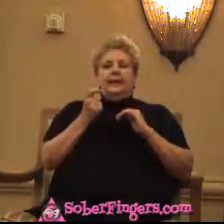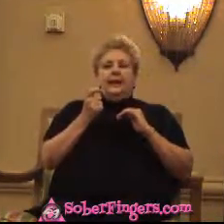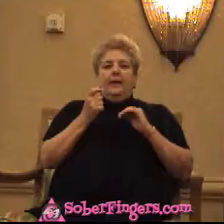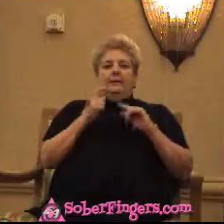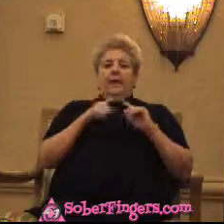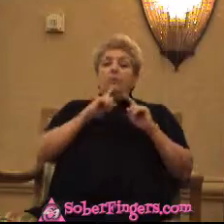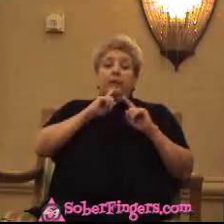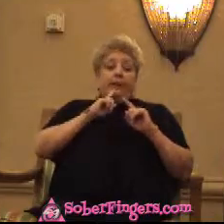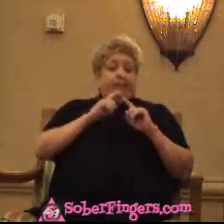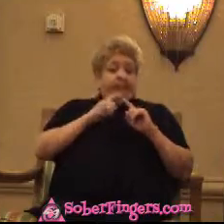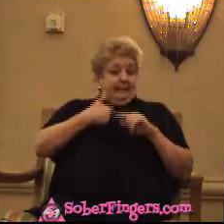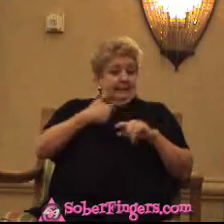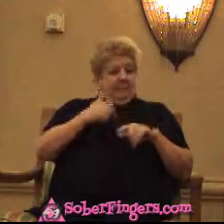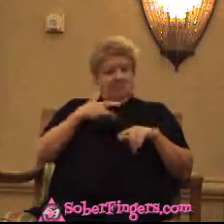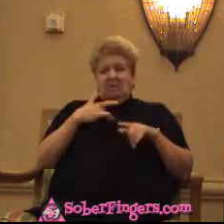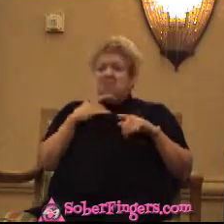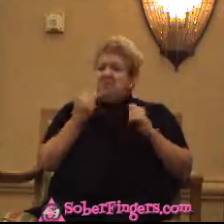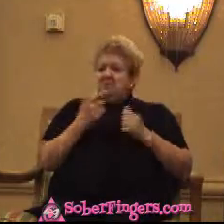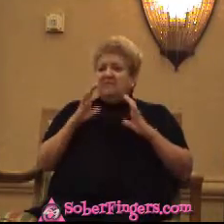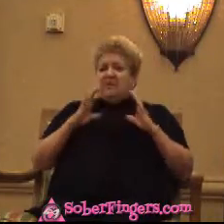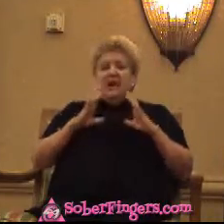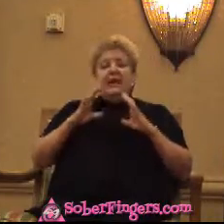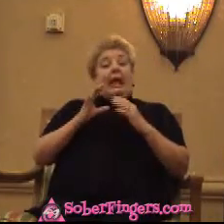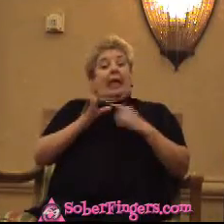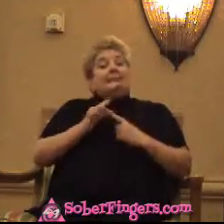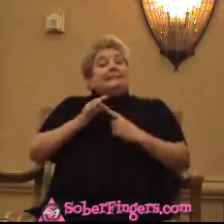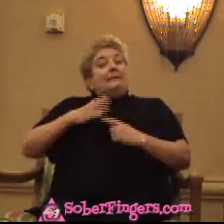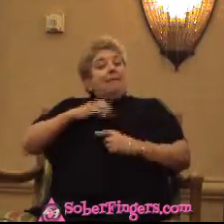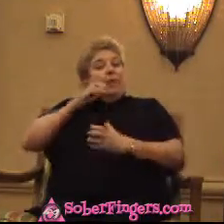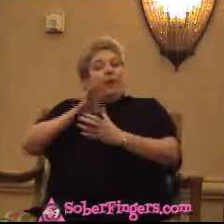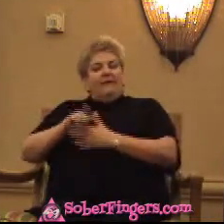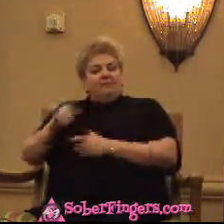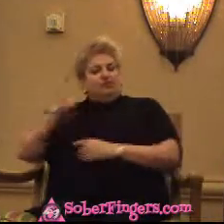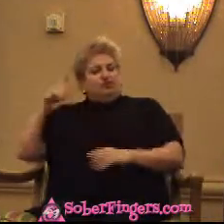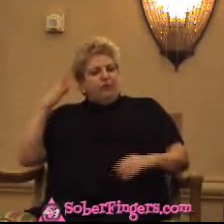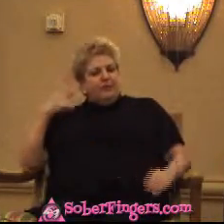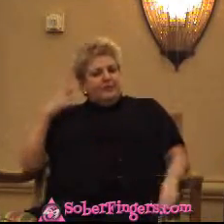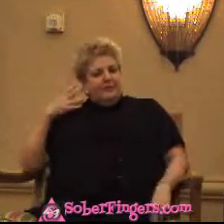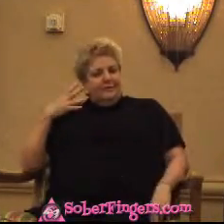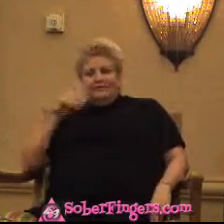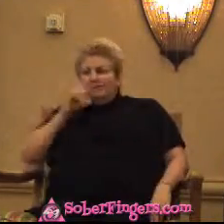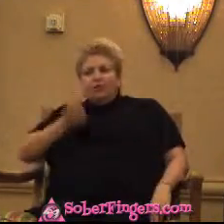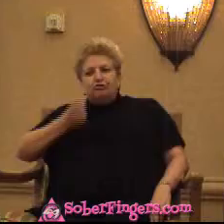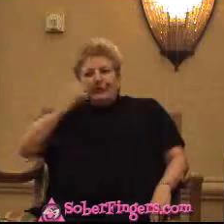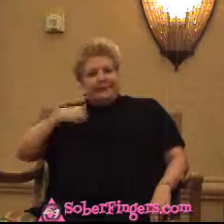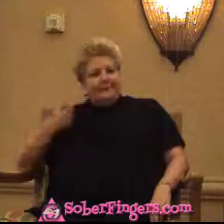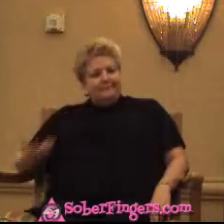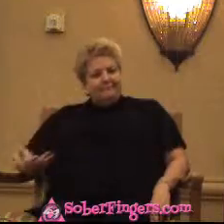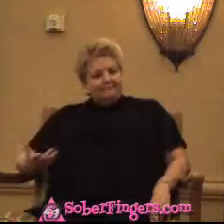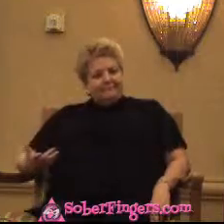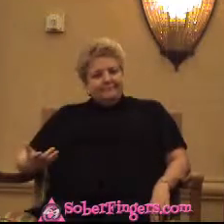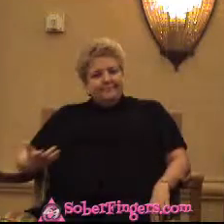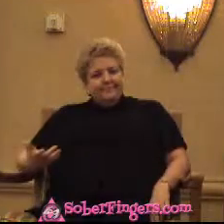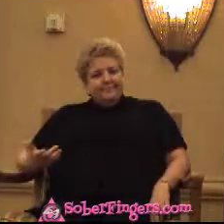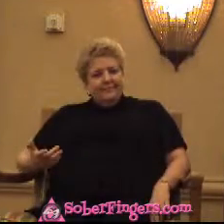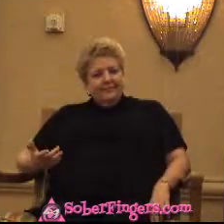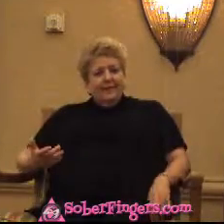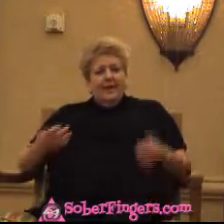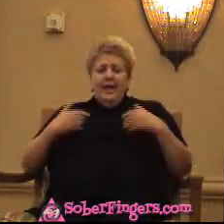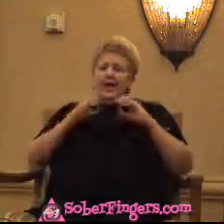I had, who just didn't understand me. And all these other people didn't understand me. I had no desire to start her,